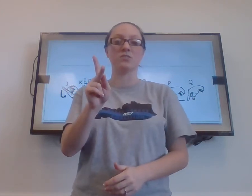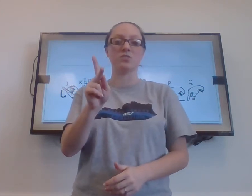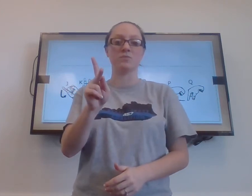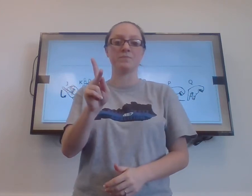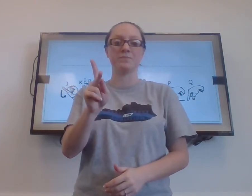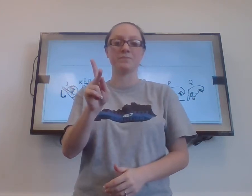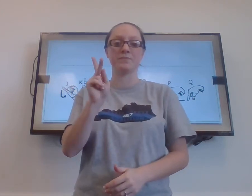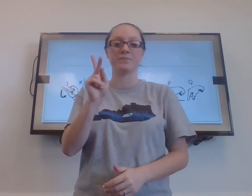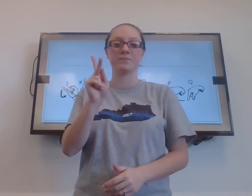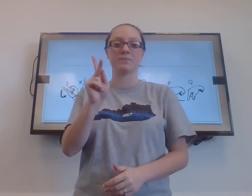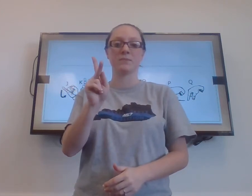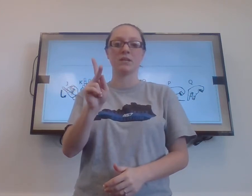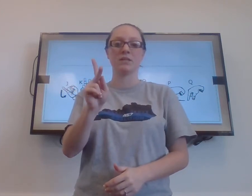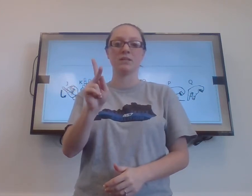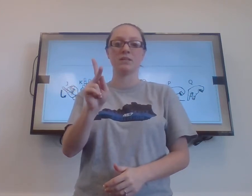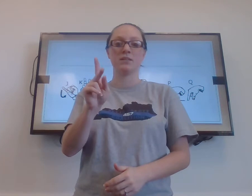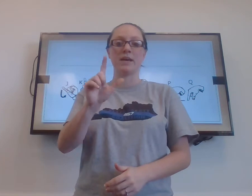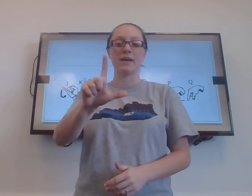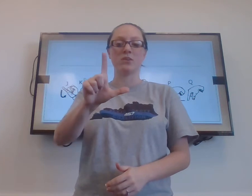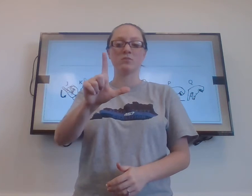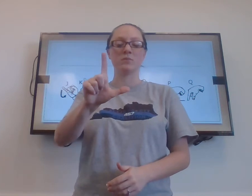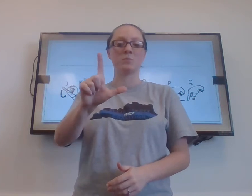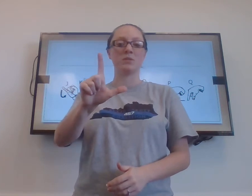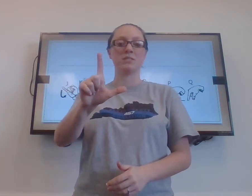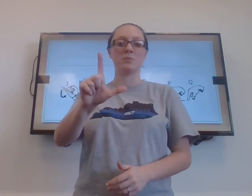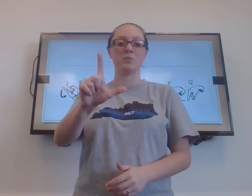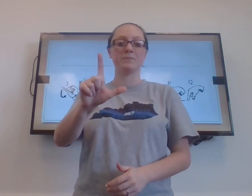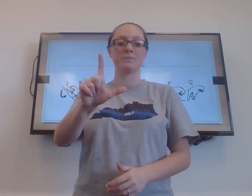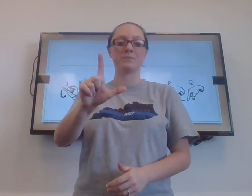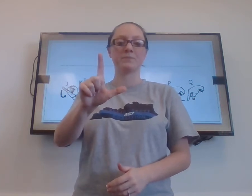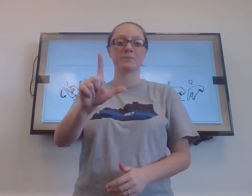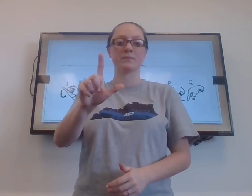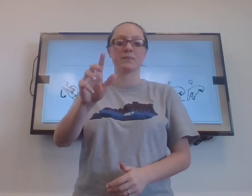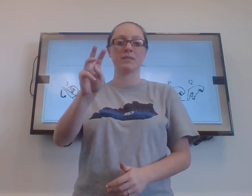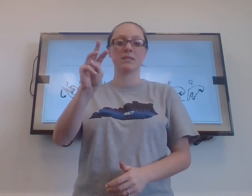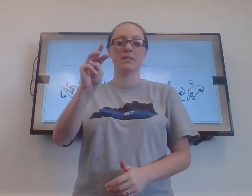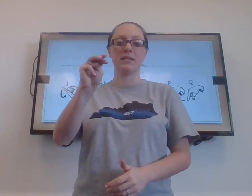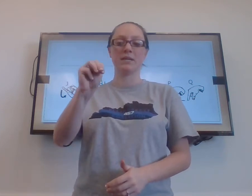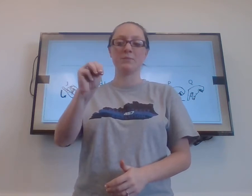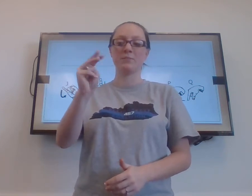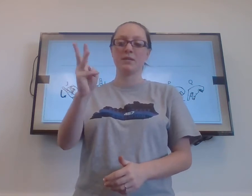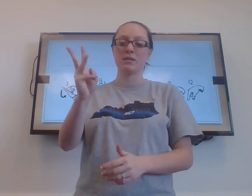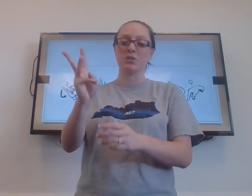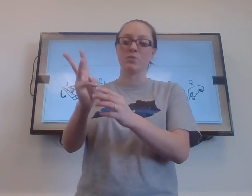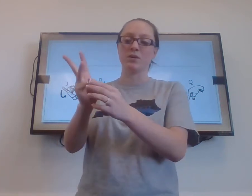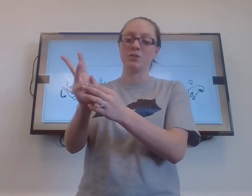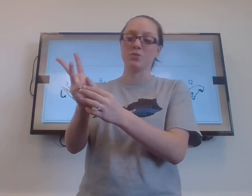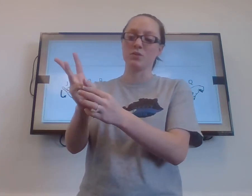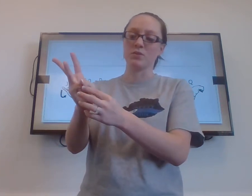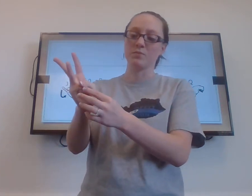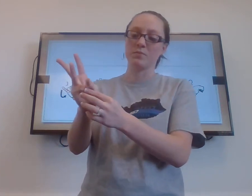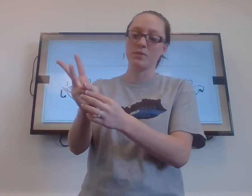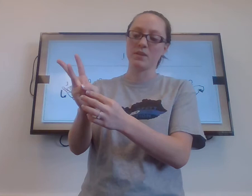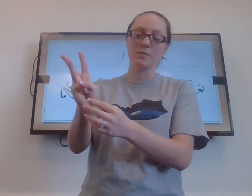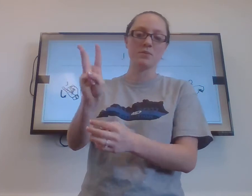to. Okay, L is pretty simple. M, you want your thumb to